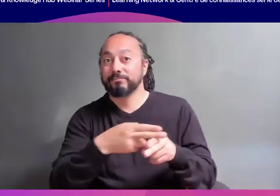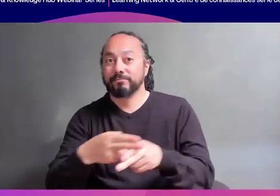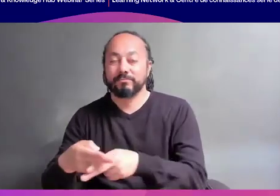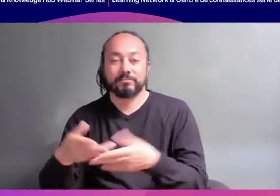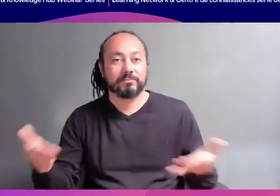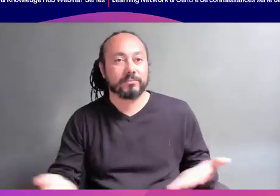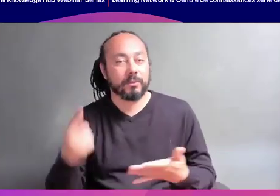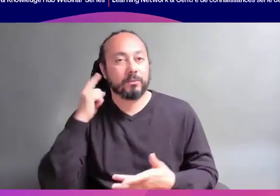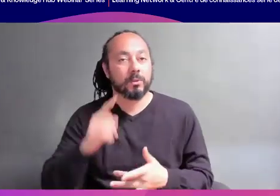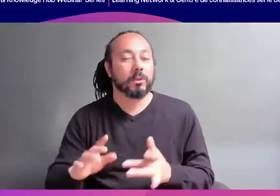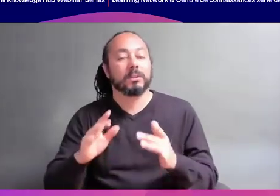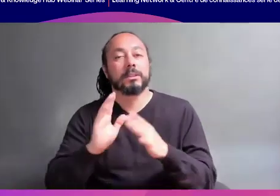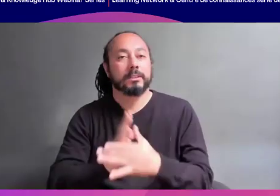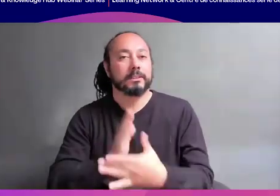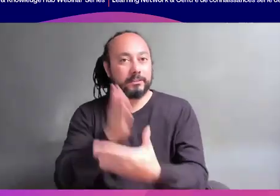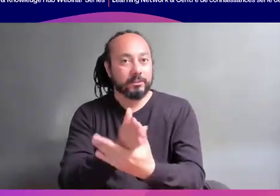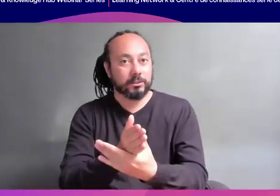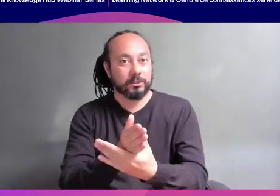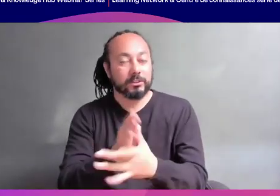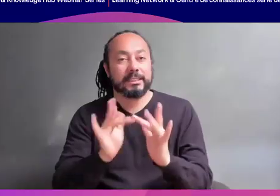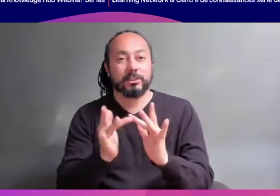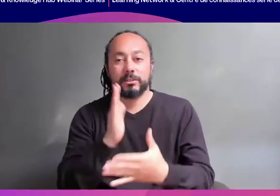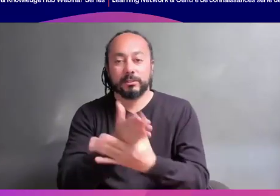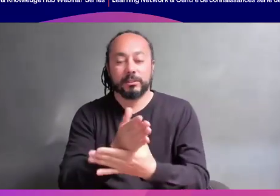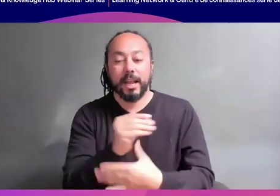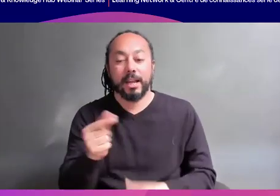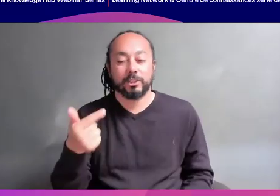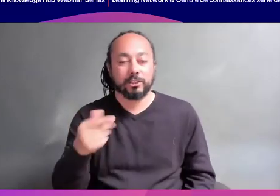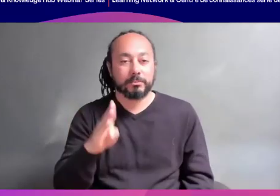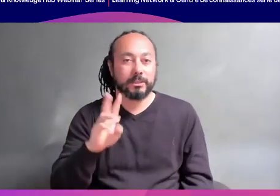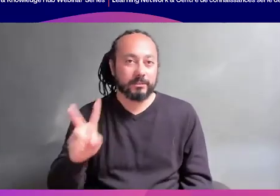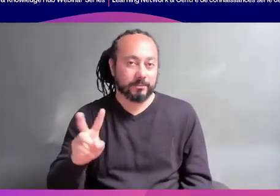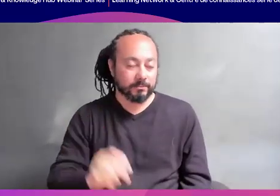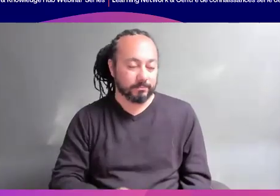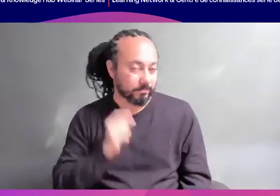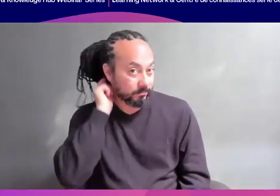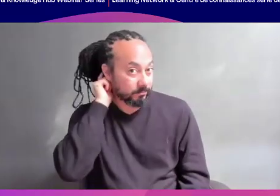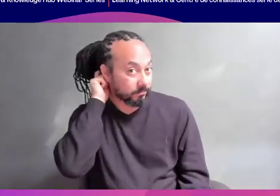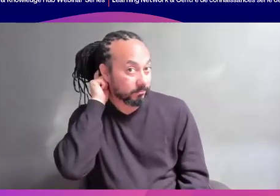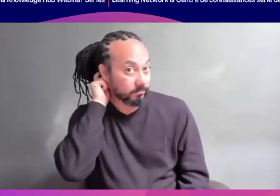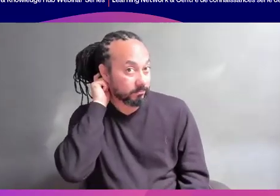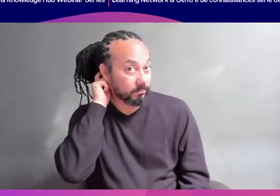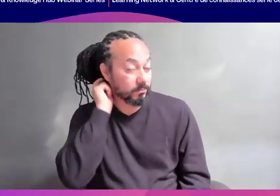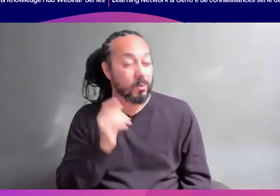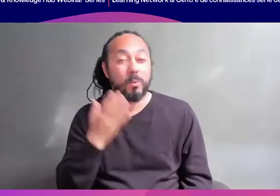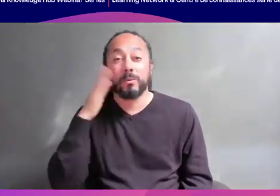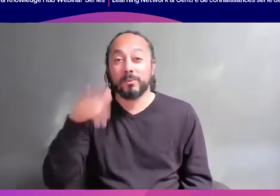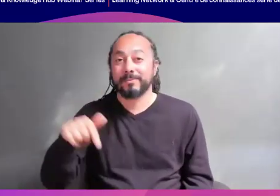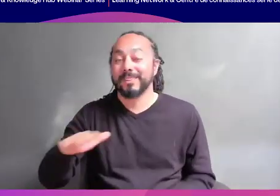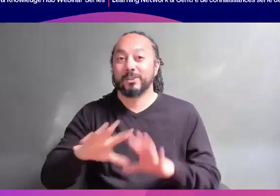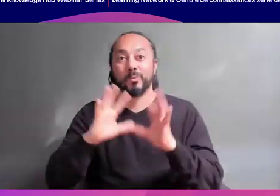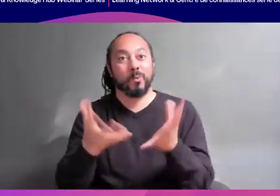in addressing gender-based violence. We know that much of our world and many prevention